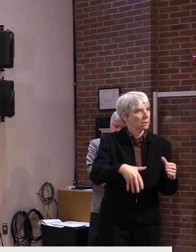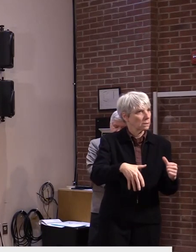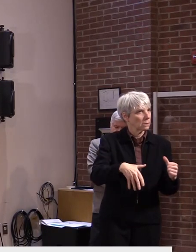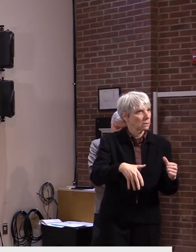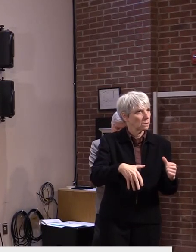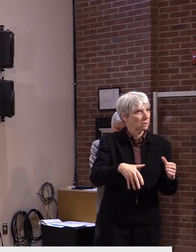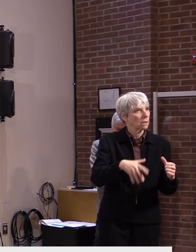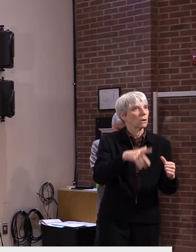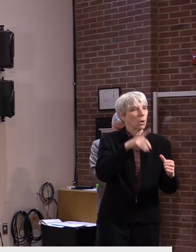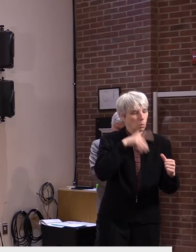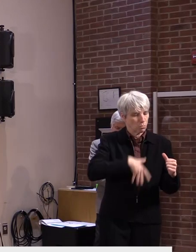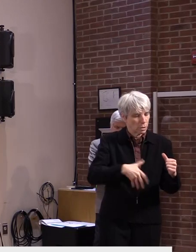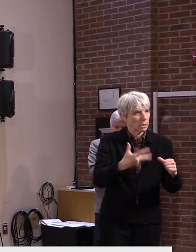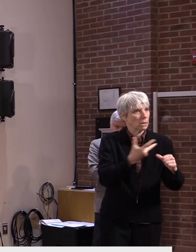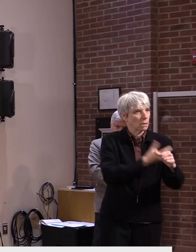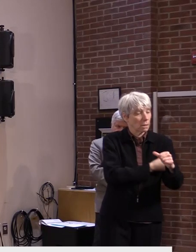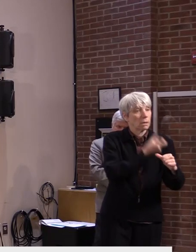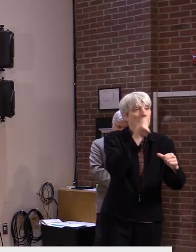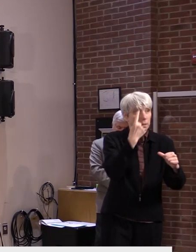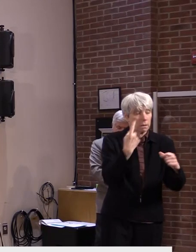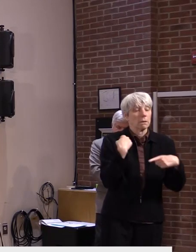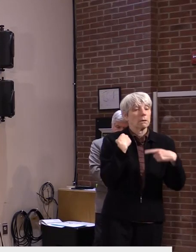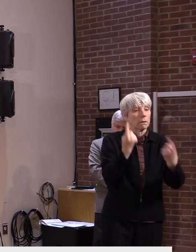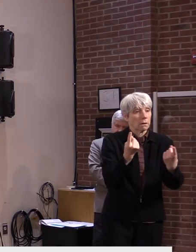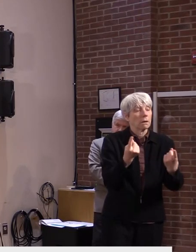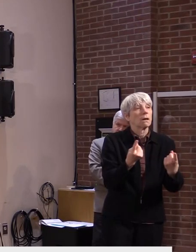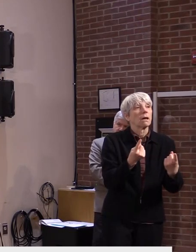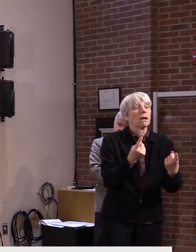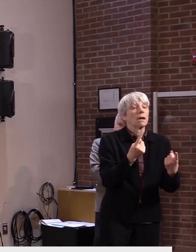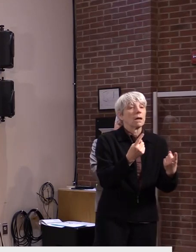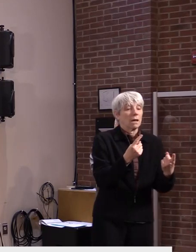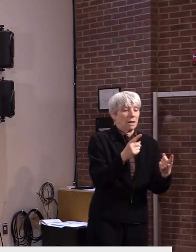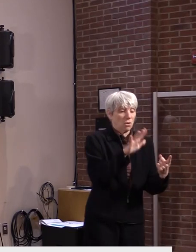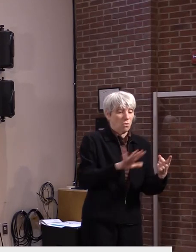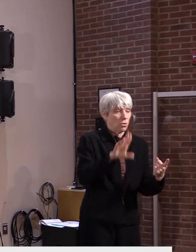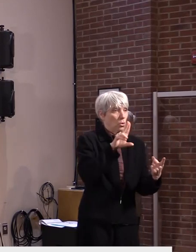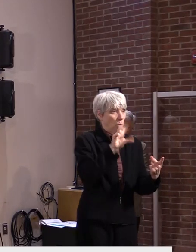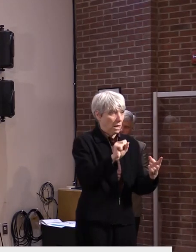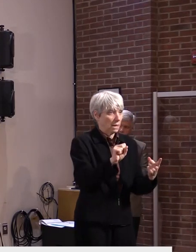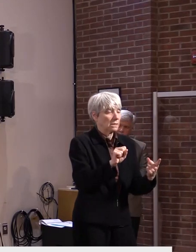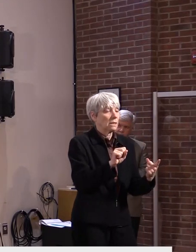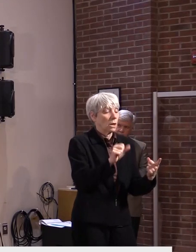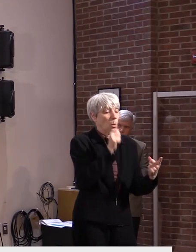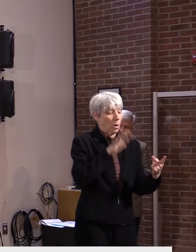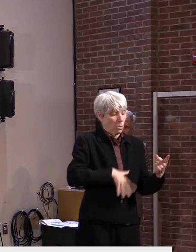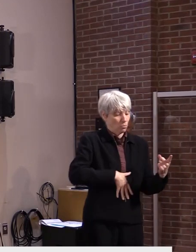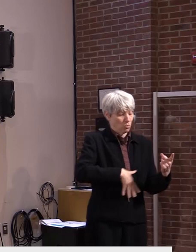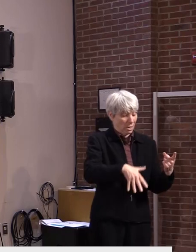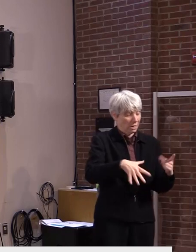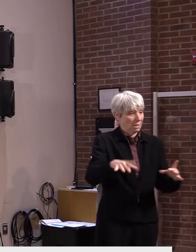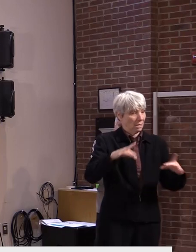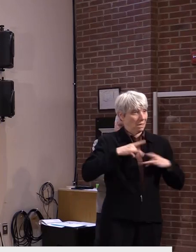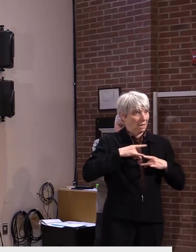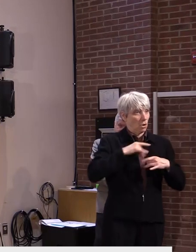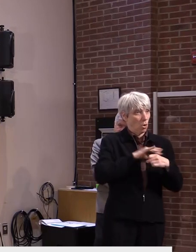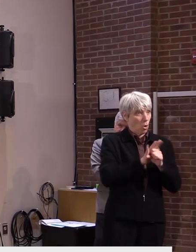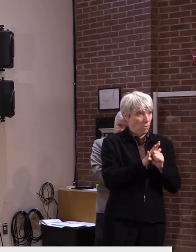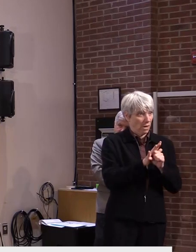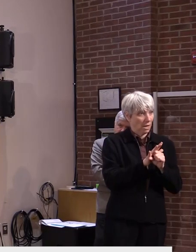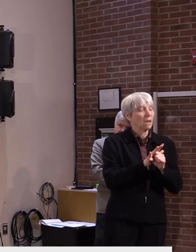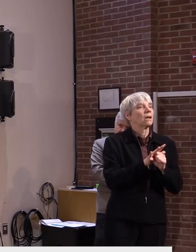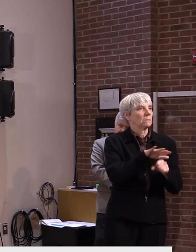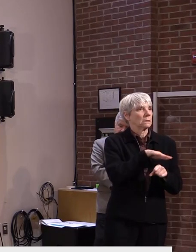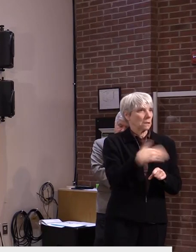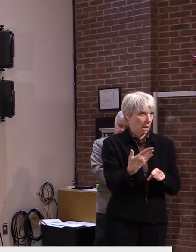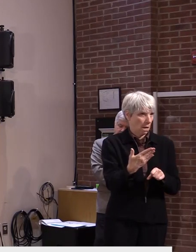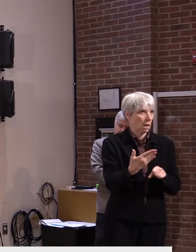light of the 22 deaths from COVID-19 that occurred nationally in pregnant women in August.